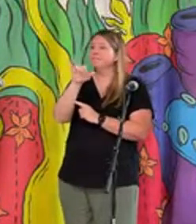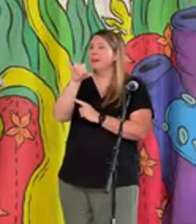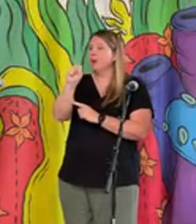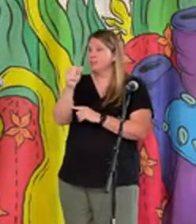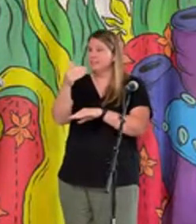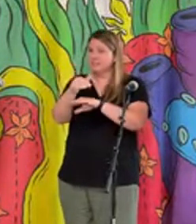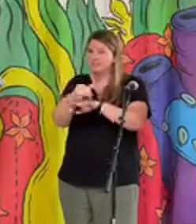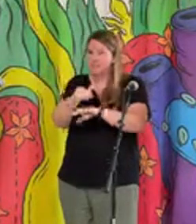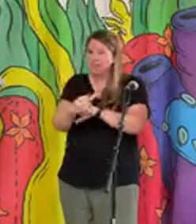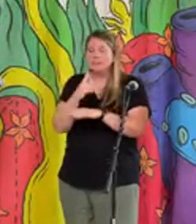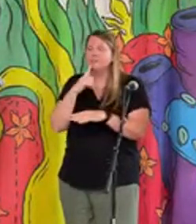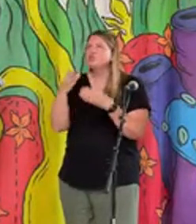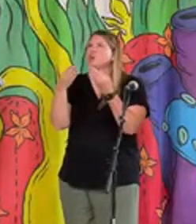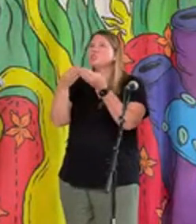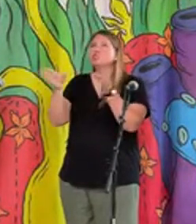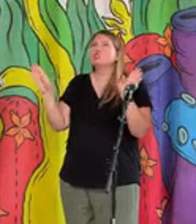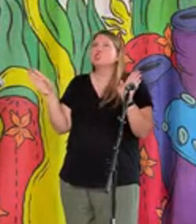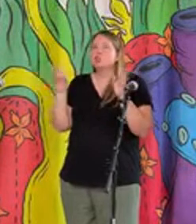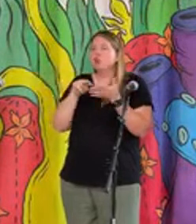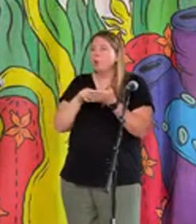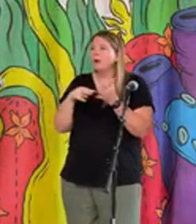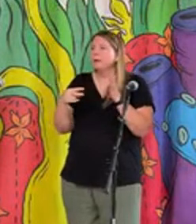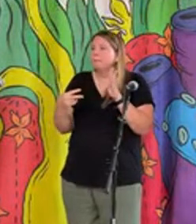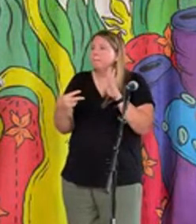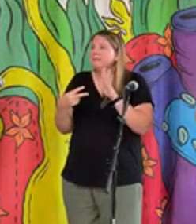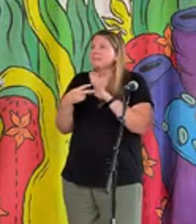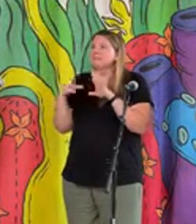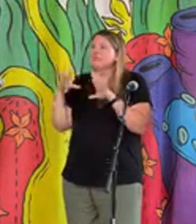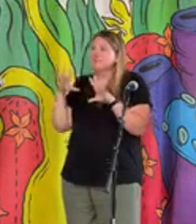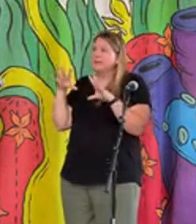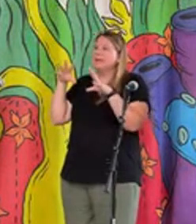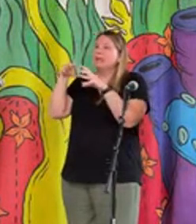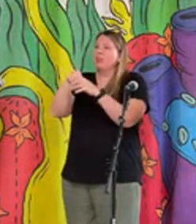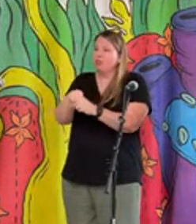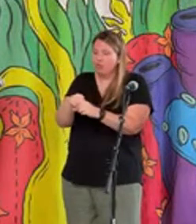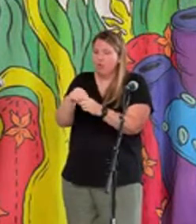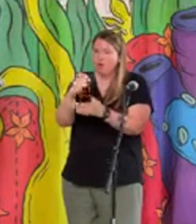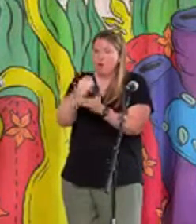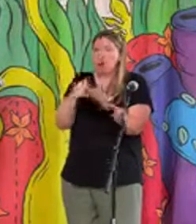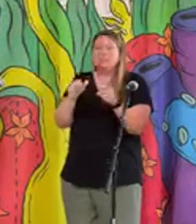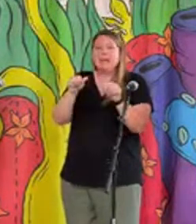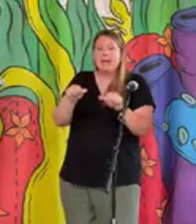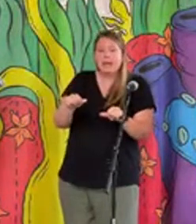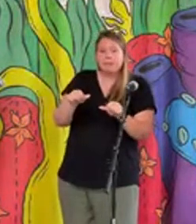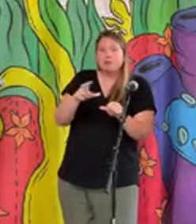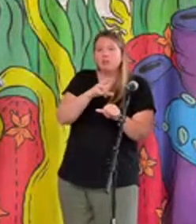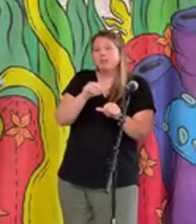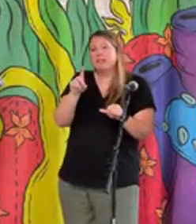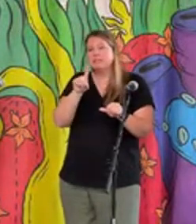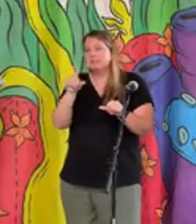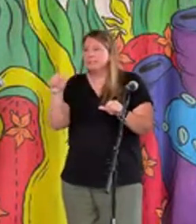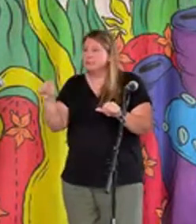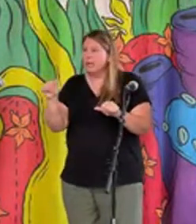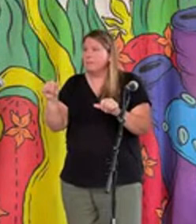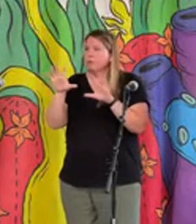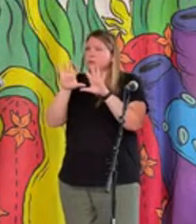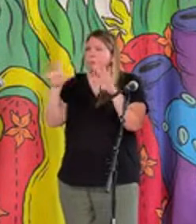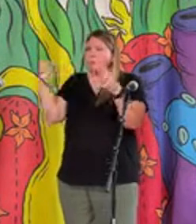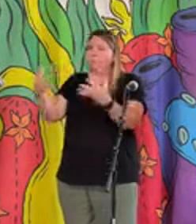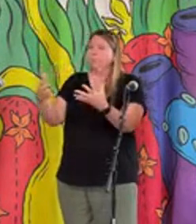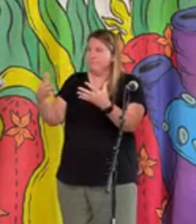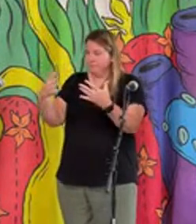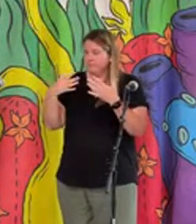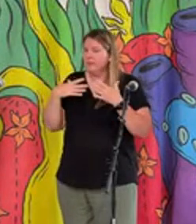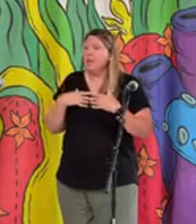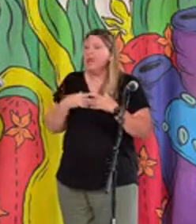in general what it means to be in the arts, abled and in a disabled and abled body. And we're going to do a